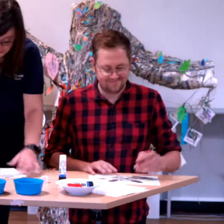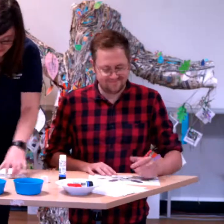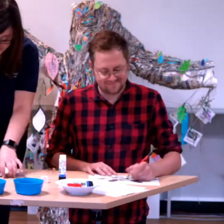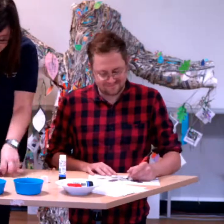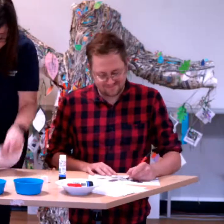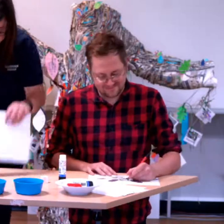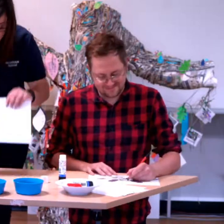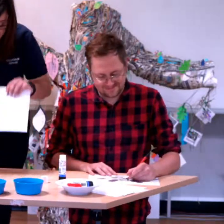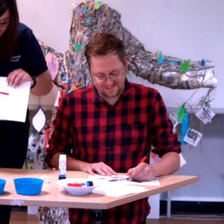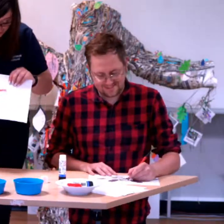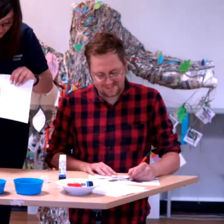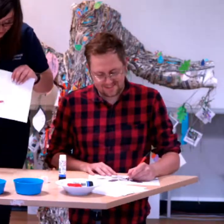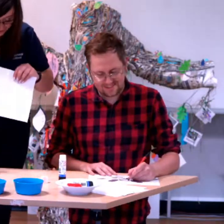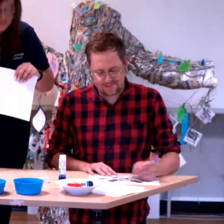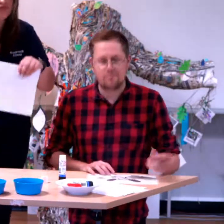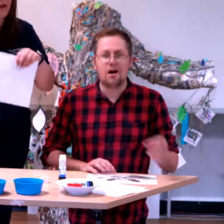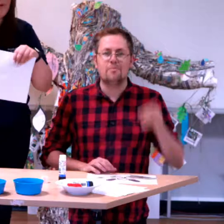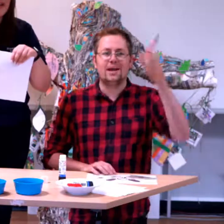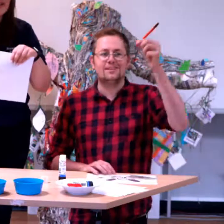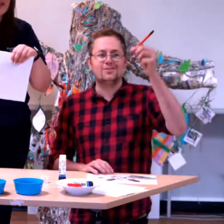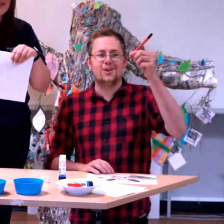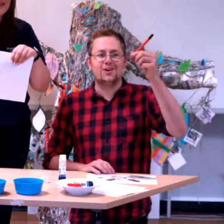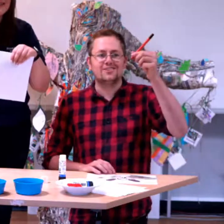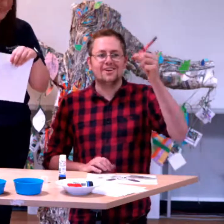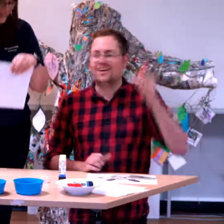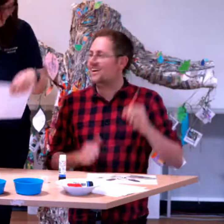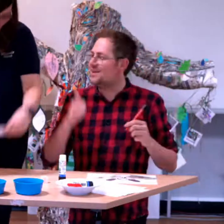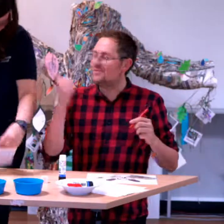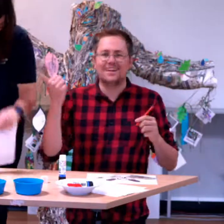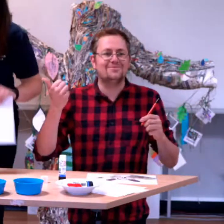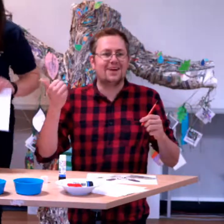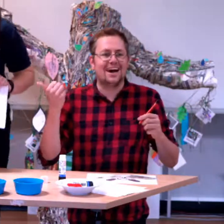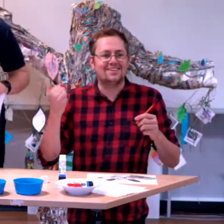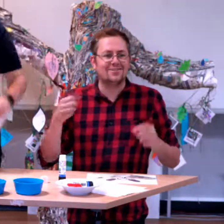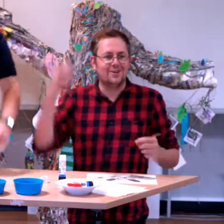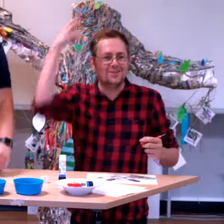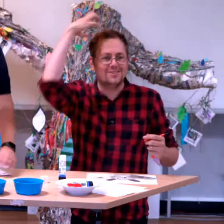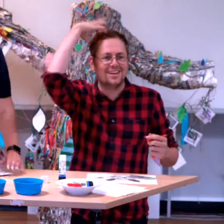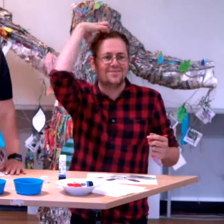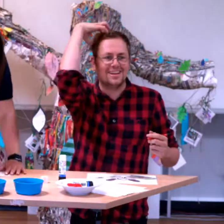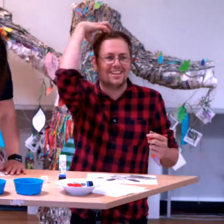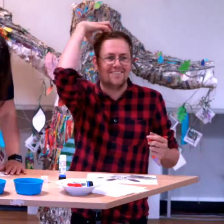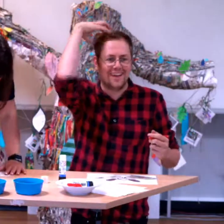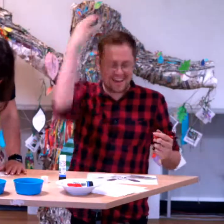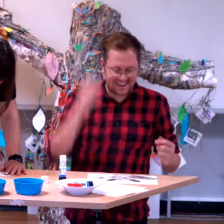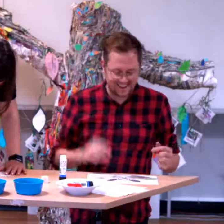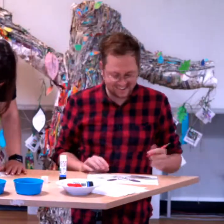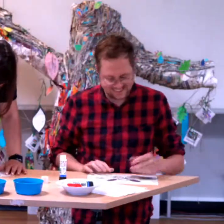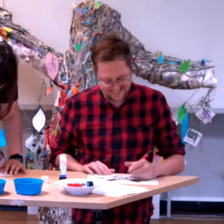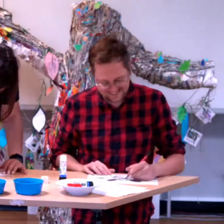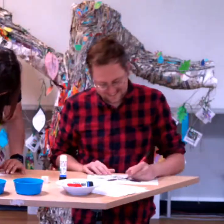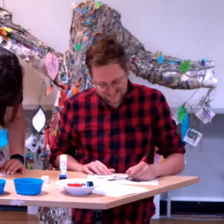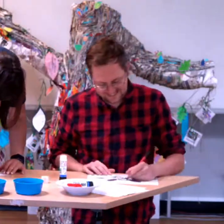pen. Look. My pen is good. Her pen is bad. Who's going to be the winner? I'm going to be the winner still.